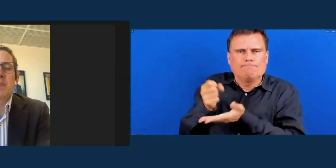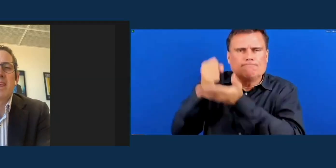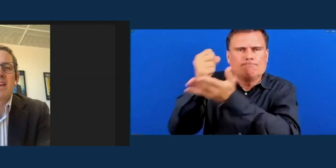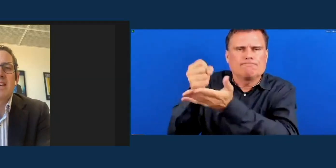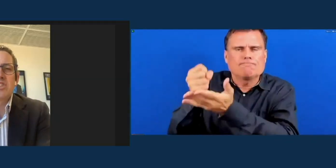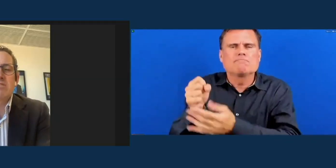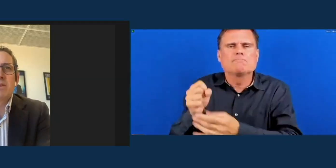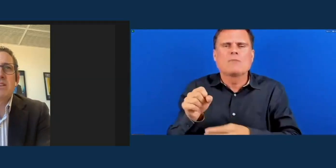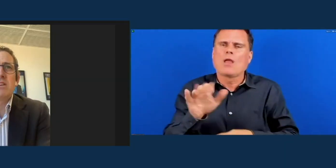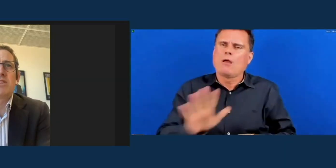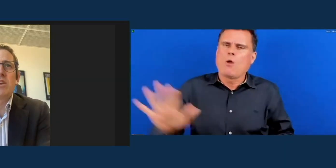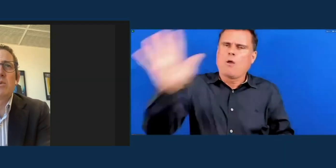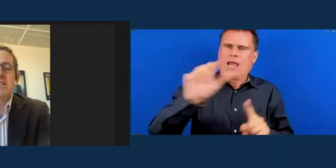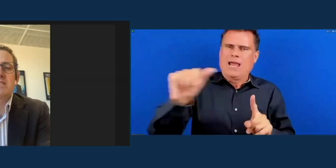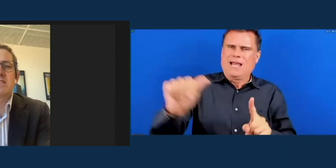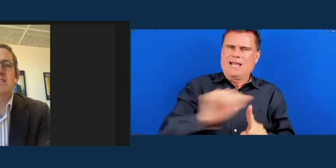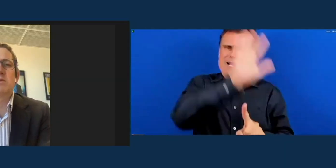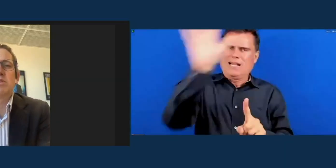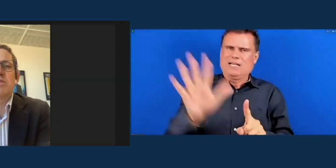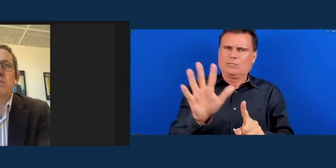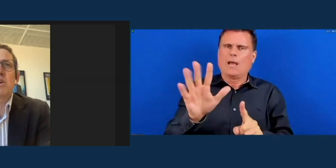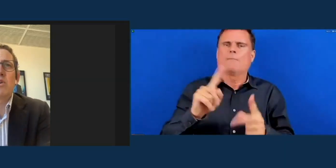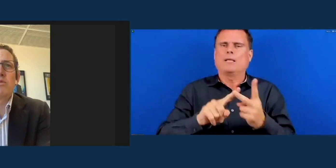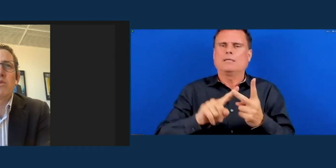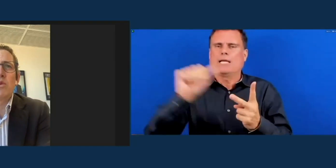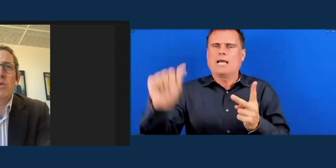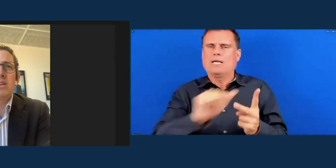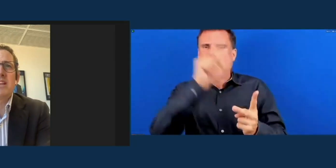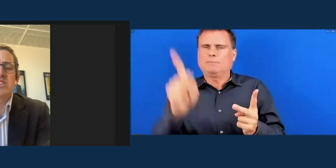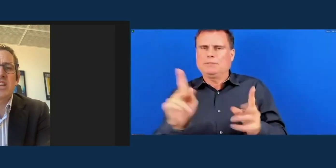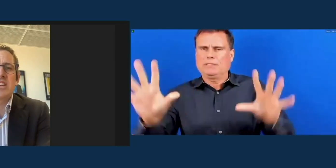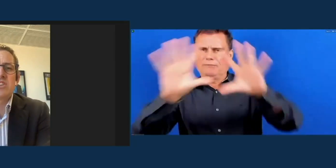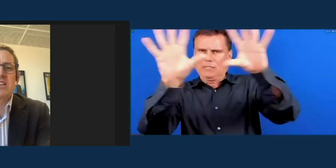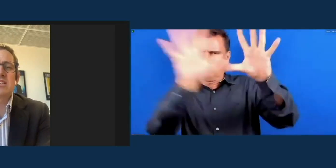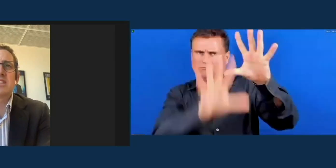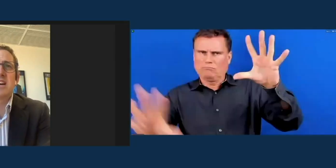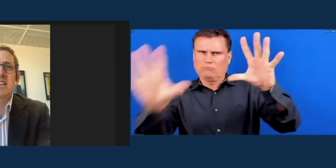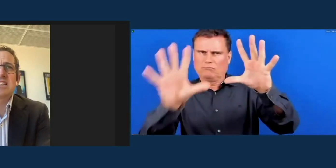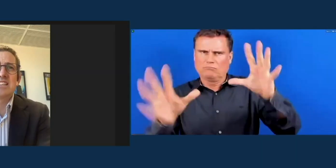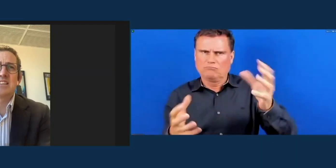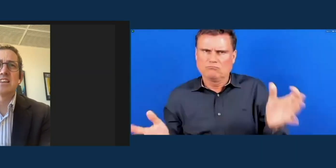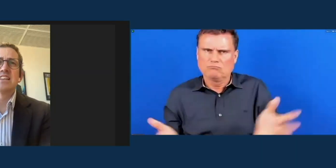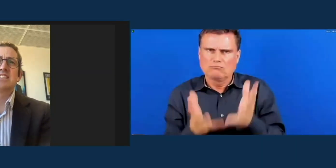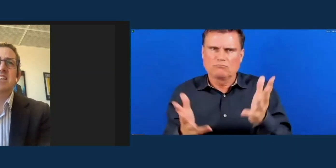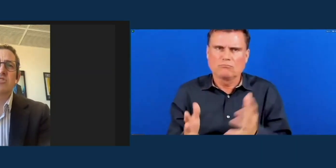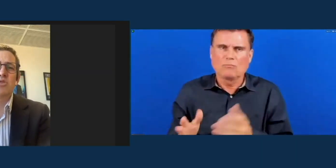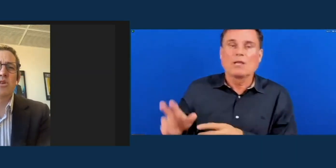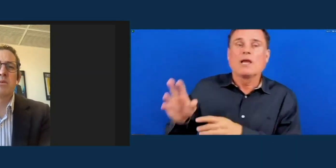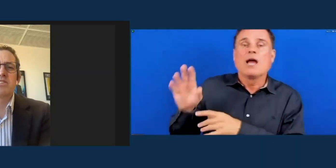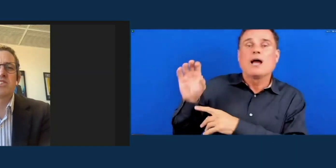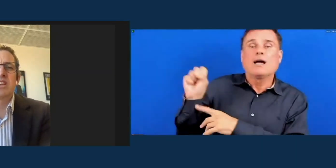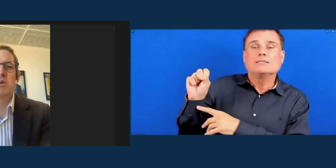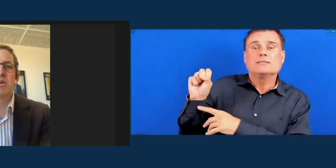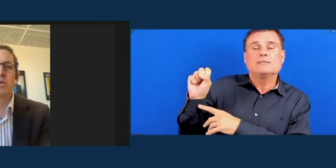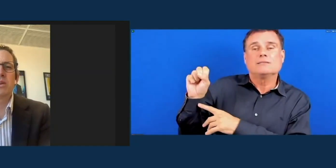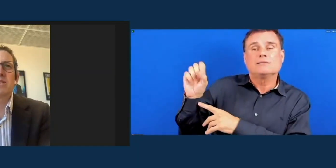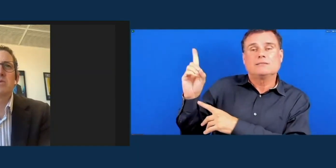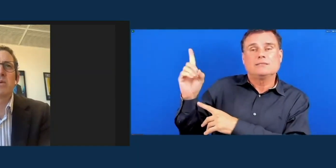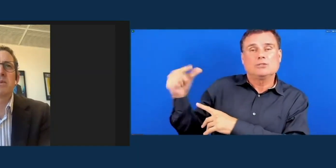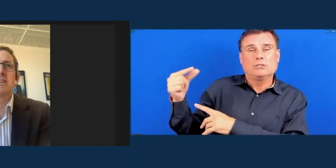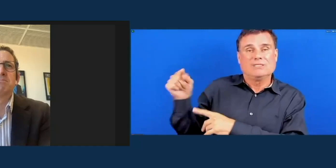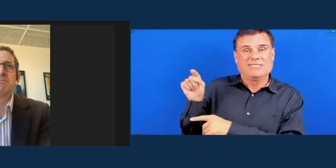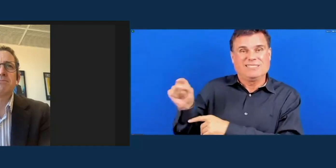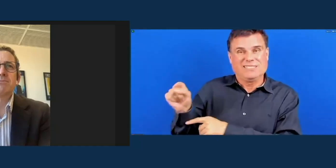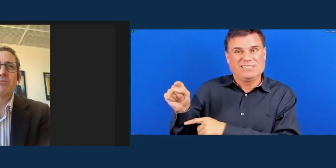forums. Achievement of the UN Sustainable Development Goal for quality education and its targets is a central commitment shared by all in